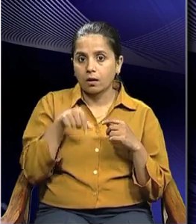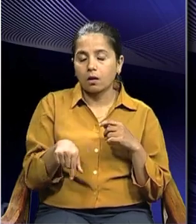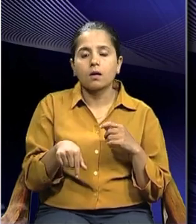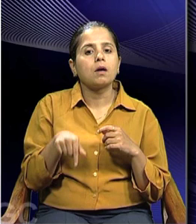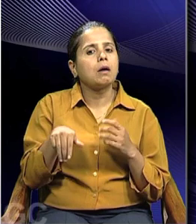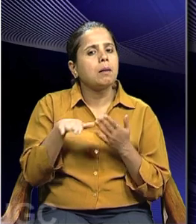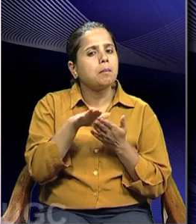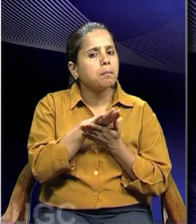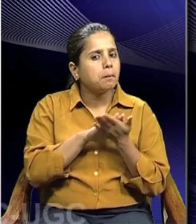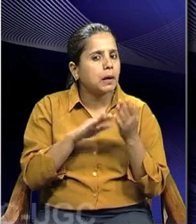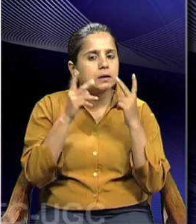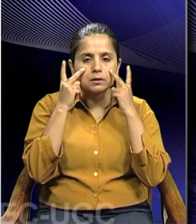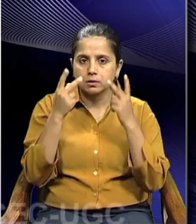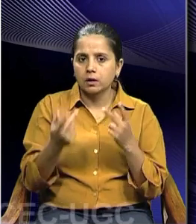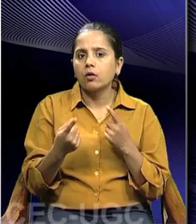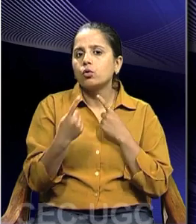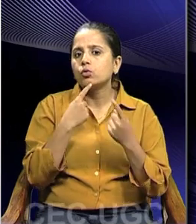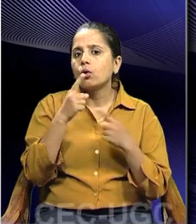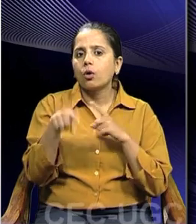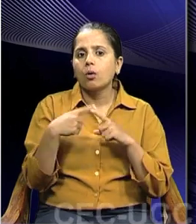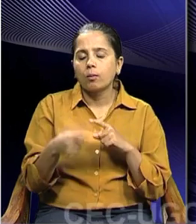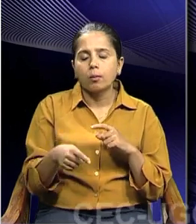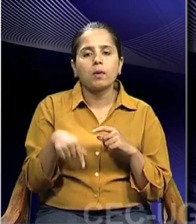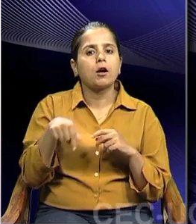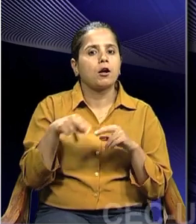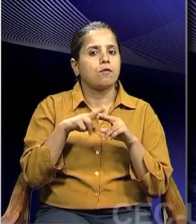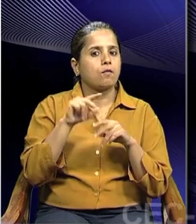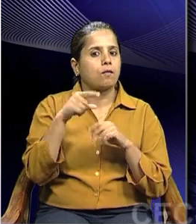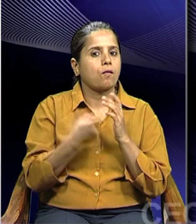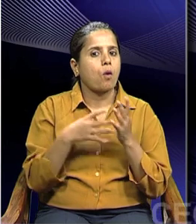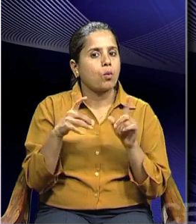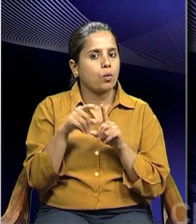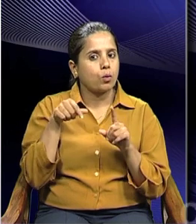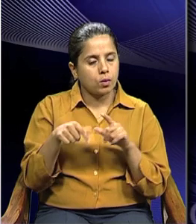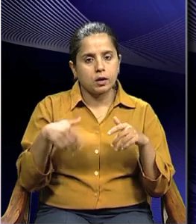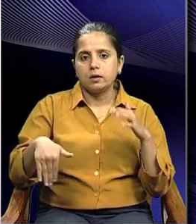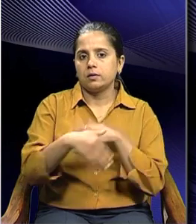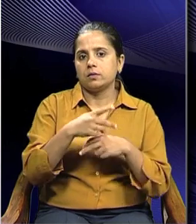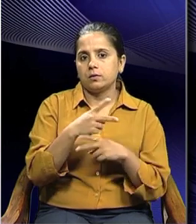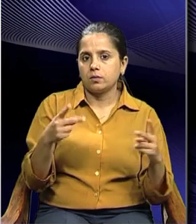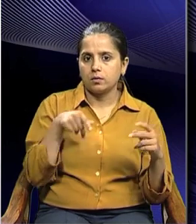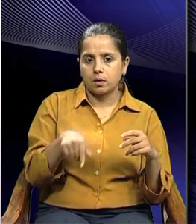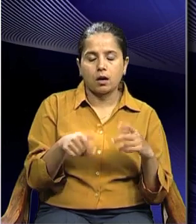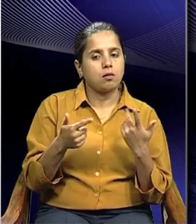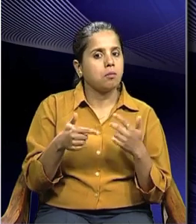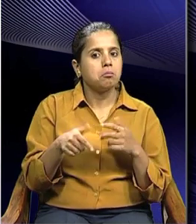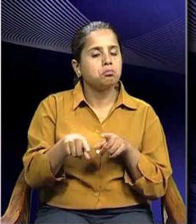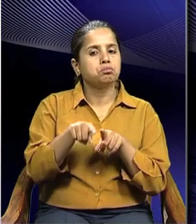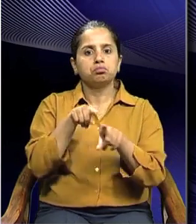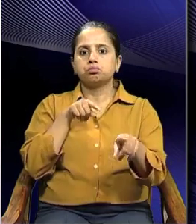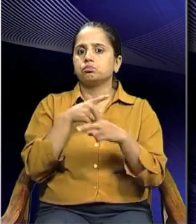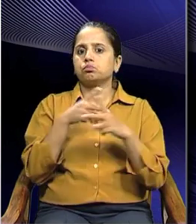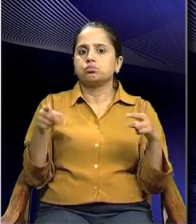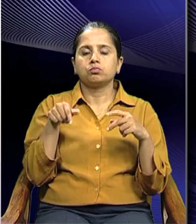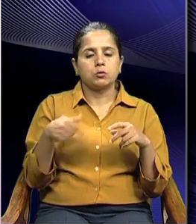the basis for talking about the forward engineering. So reinventing took us beyond re-engineering,